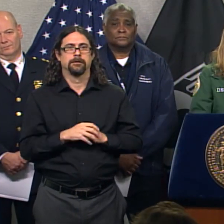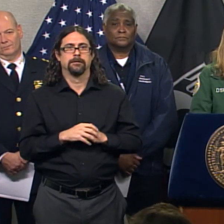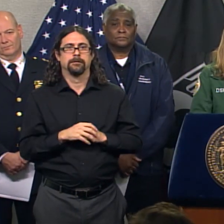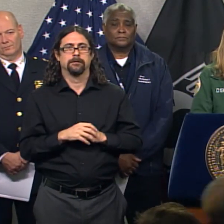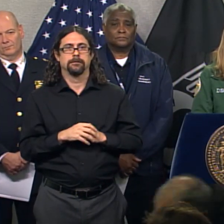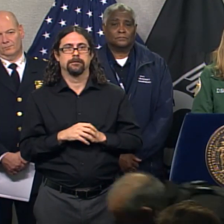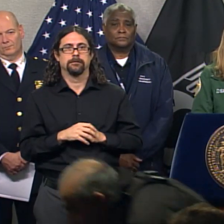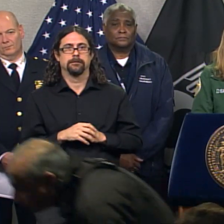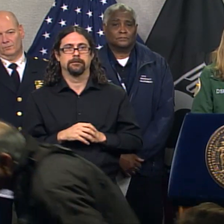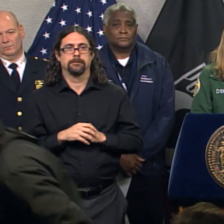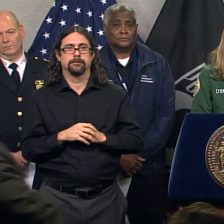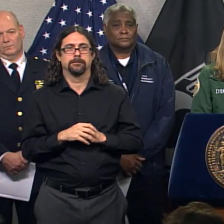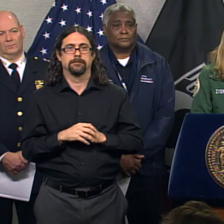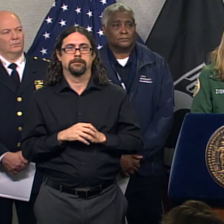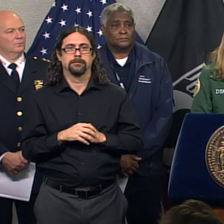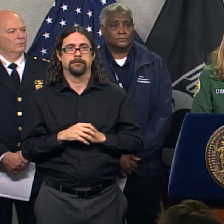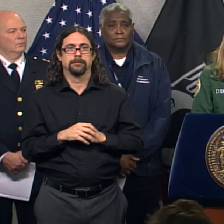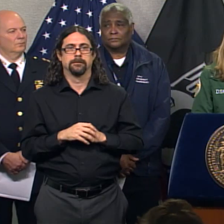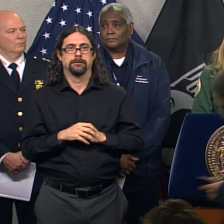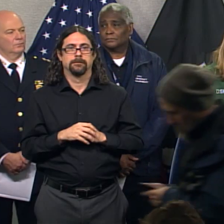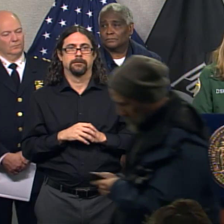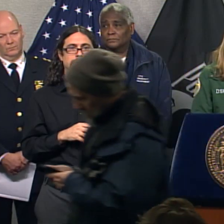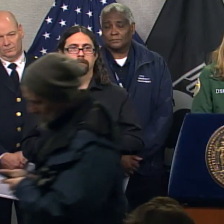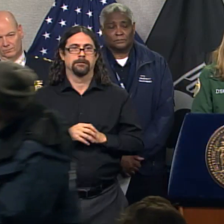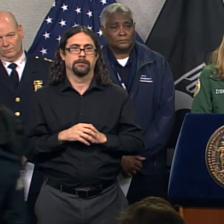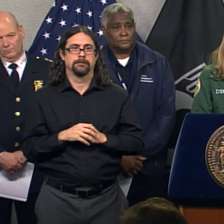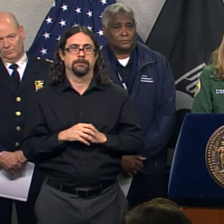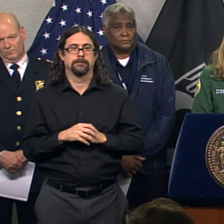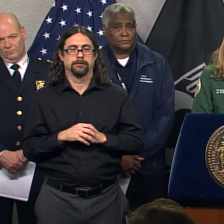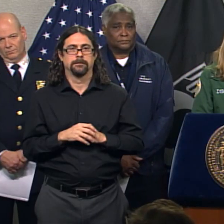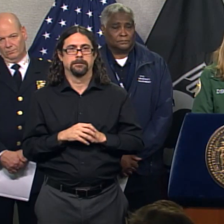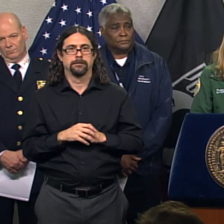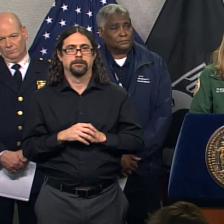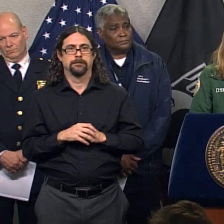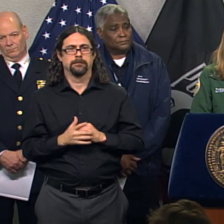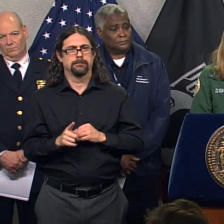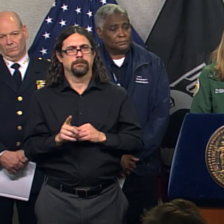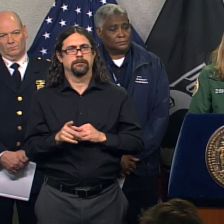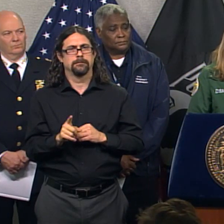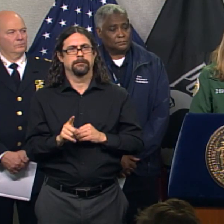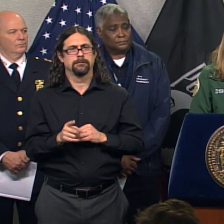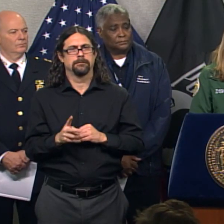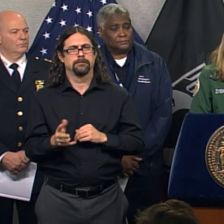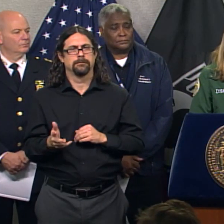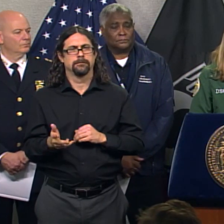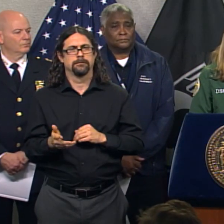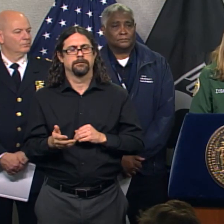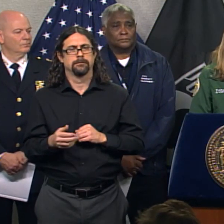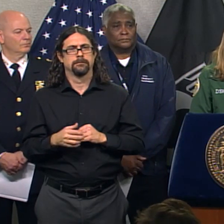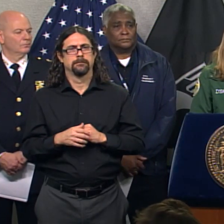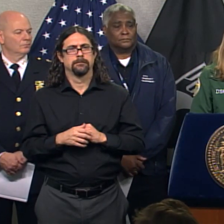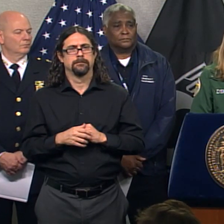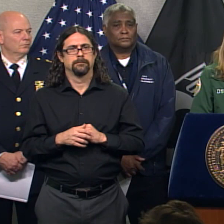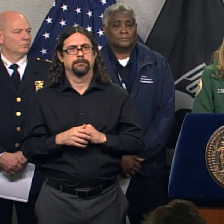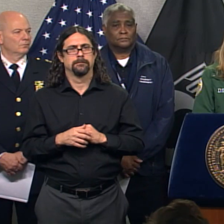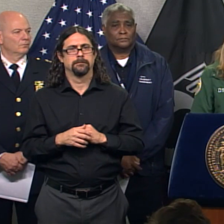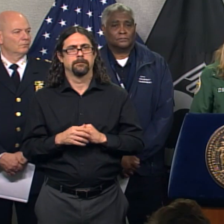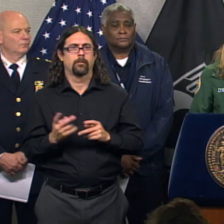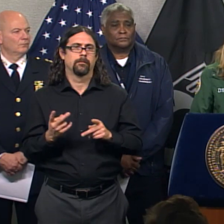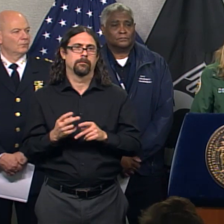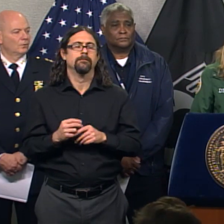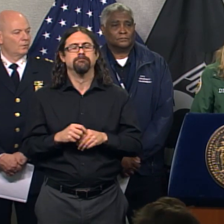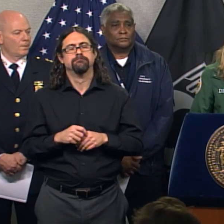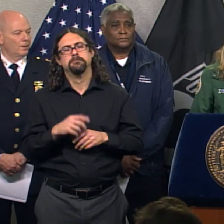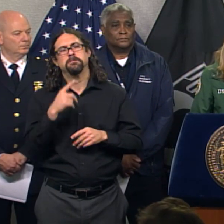and what's been hit and what's not been hit? So yes, we were at so what I looked at my last briefing, because obviously